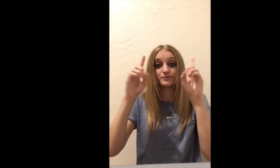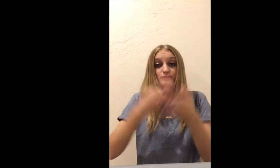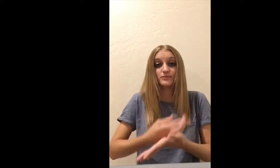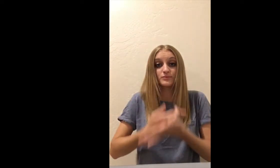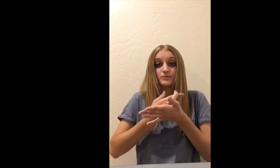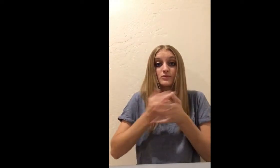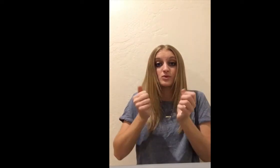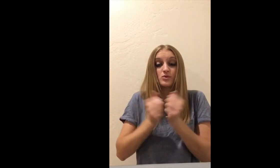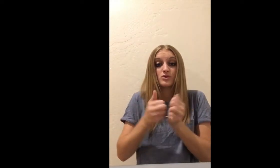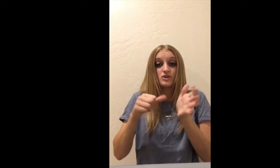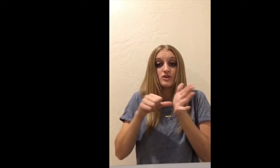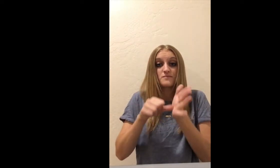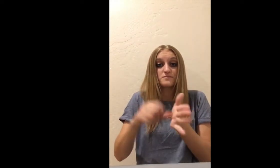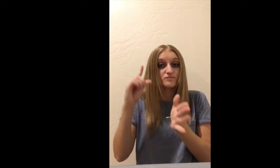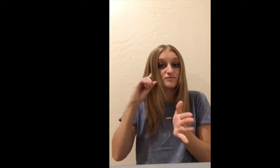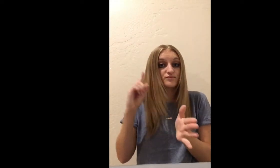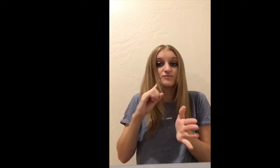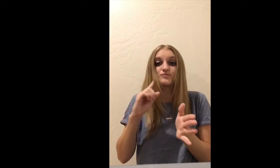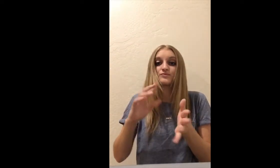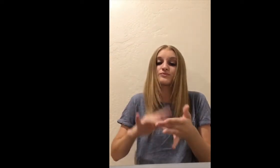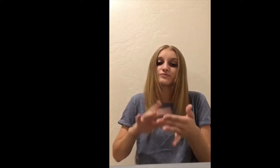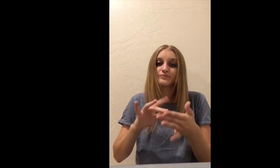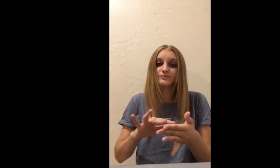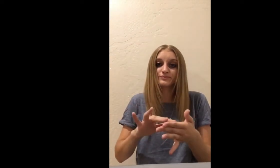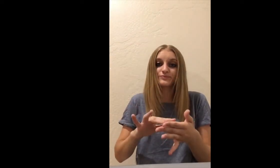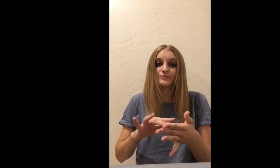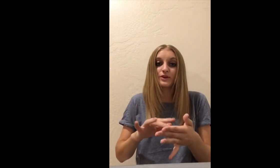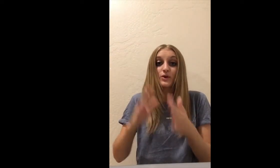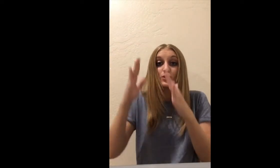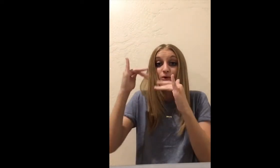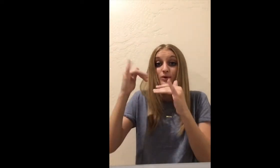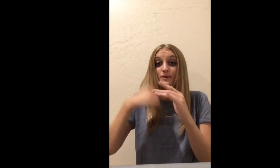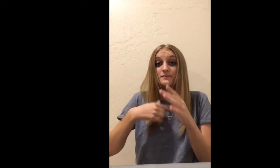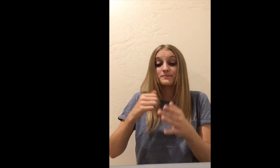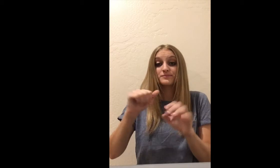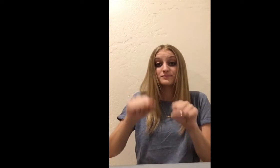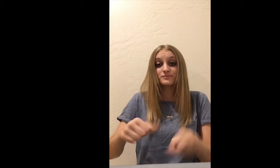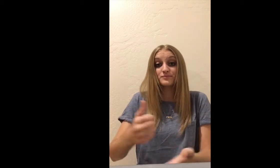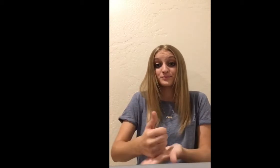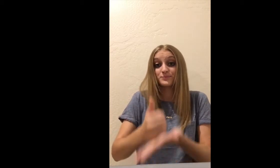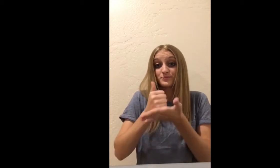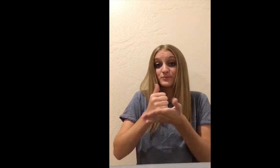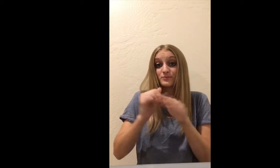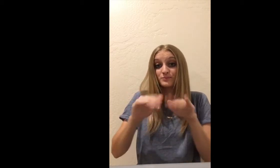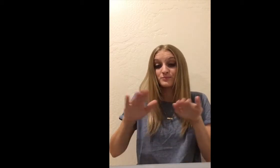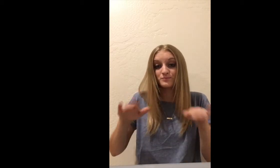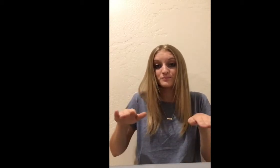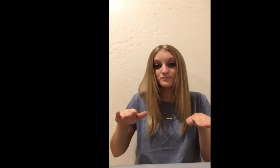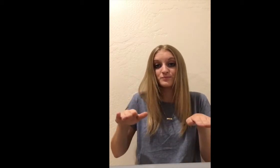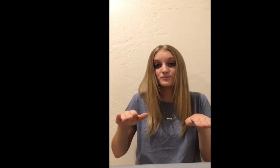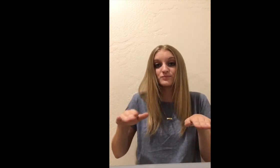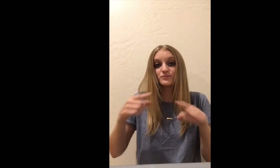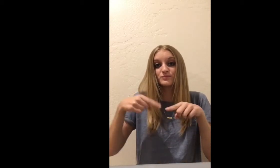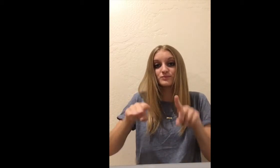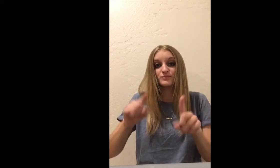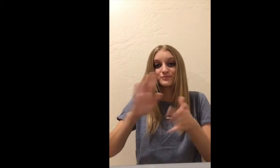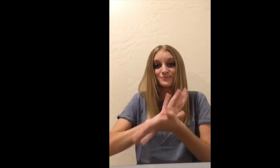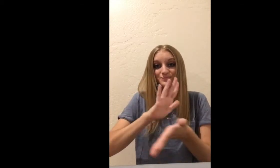degree in deaf education and interpreting, along with deaf studies. So hopefully in the future, I can